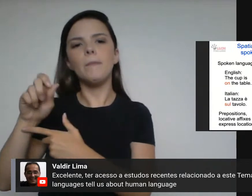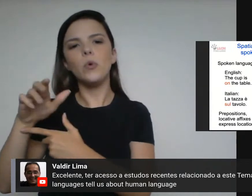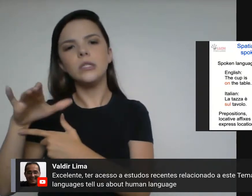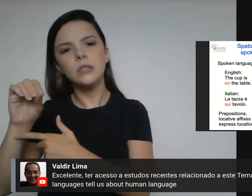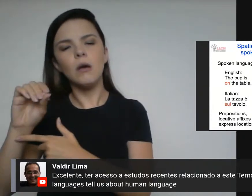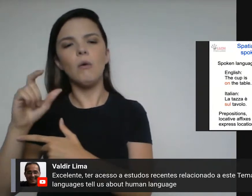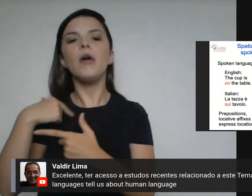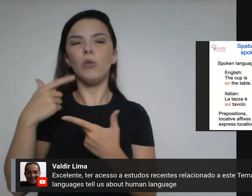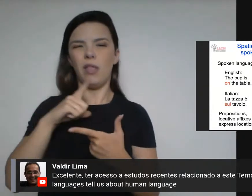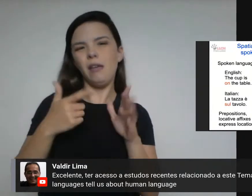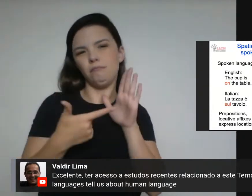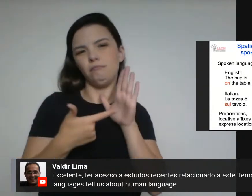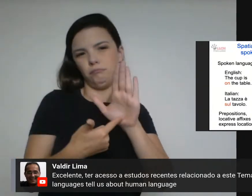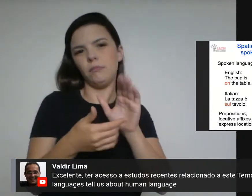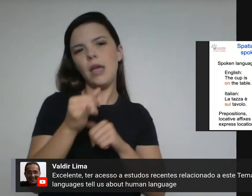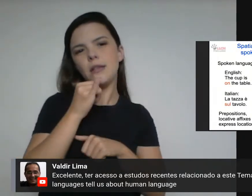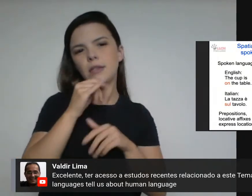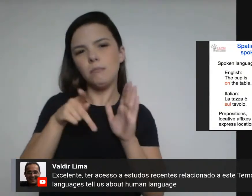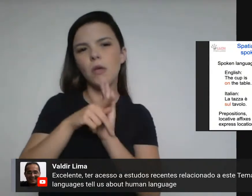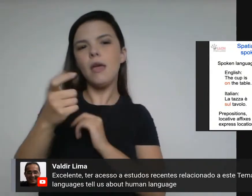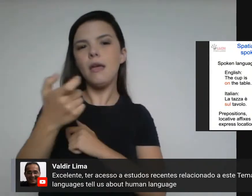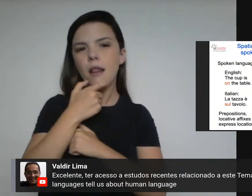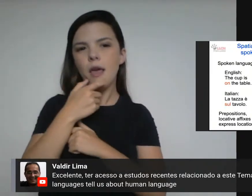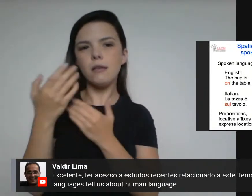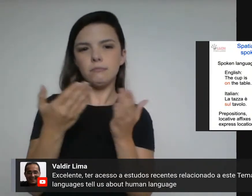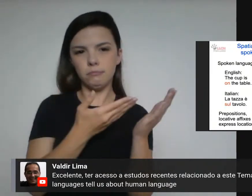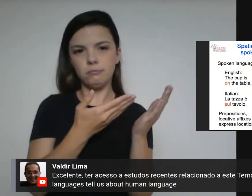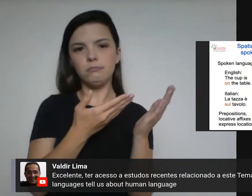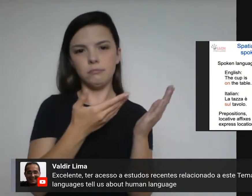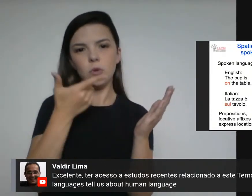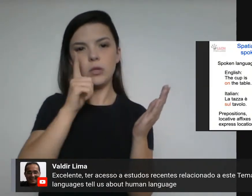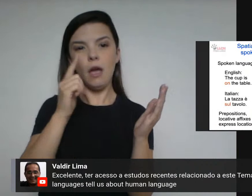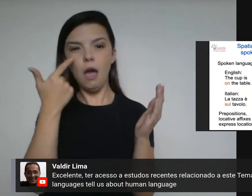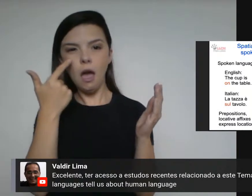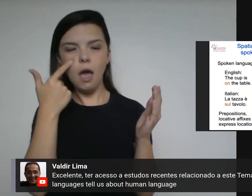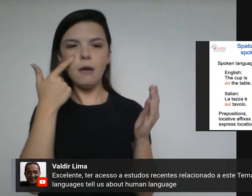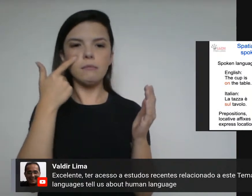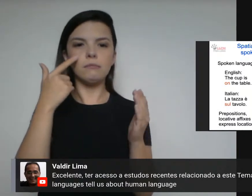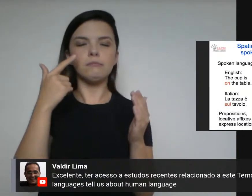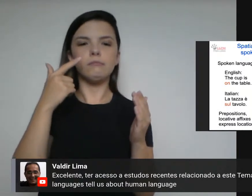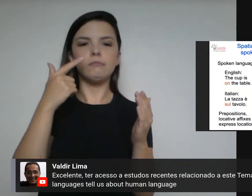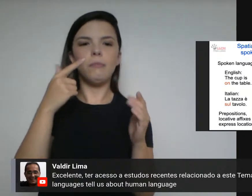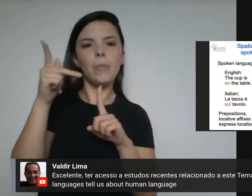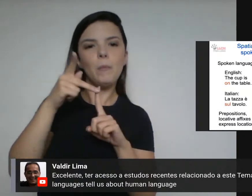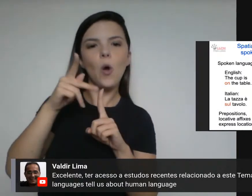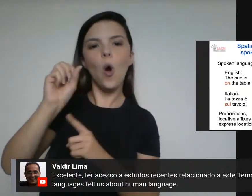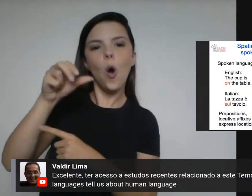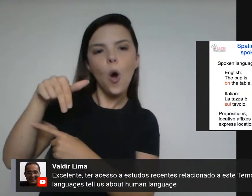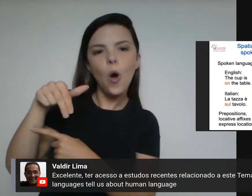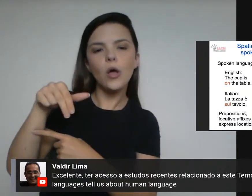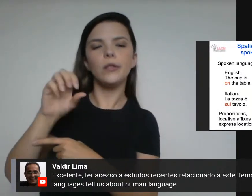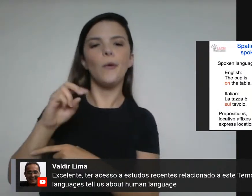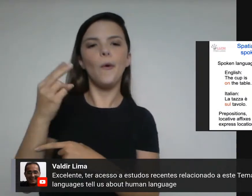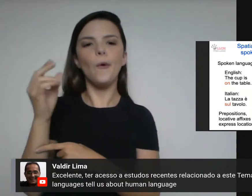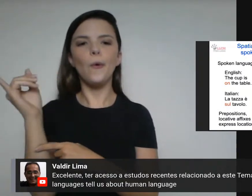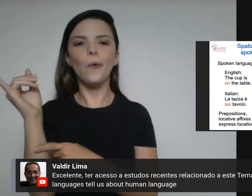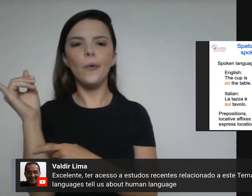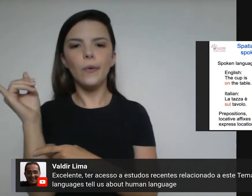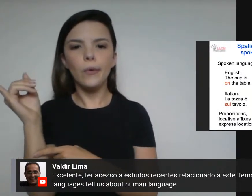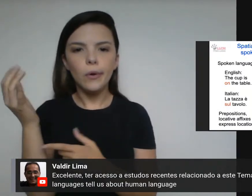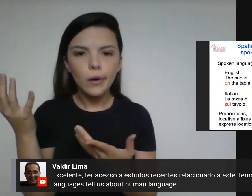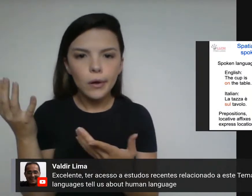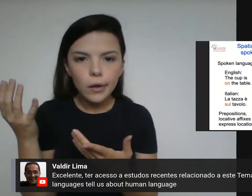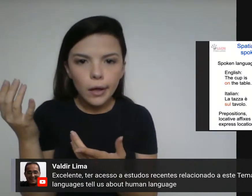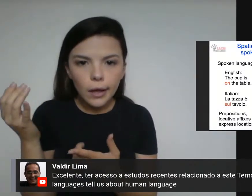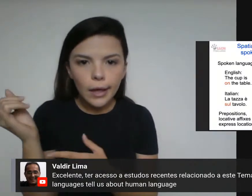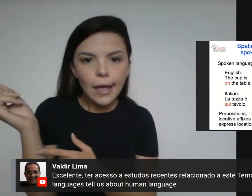from English where this spatial relationship is encoded with the English preposition on, an example from Italian